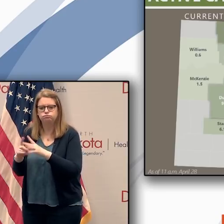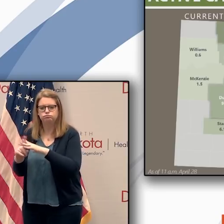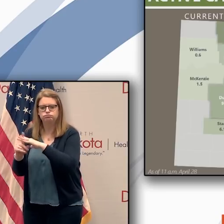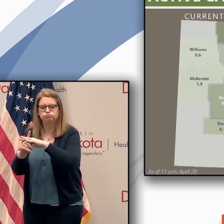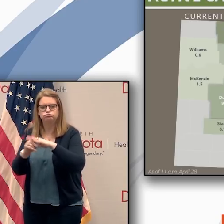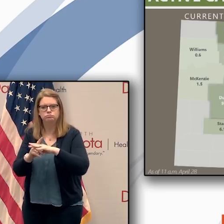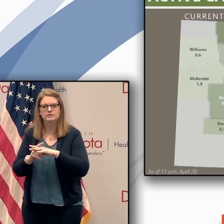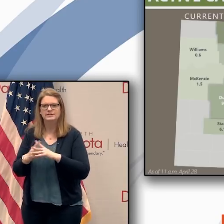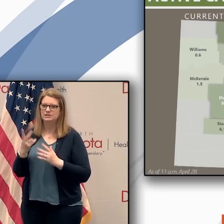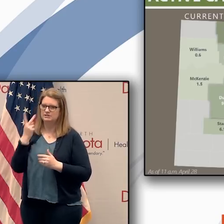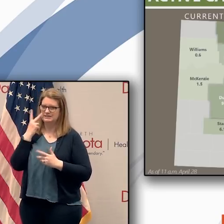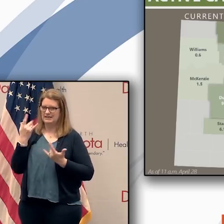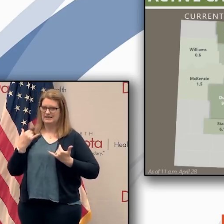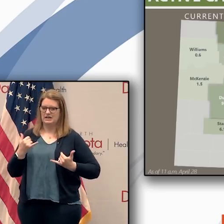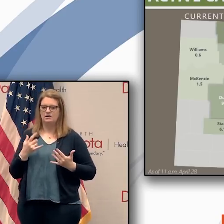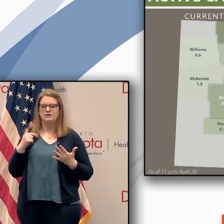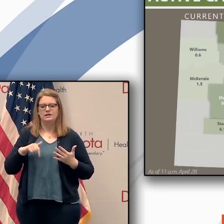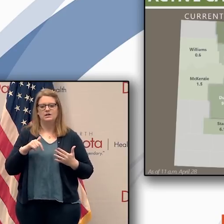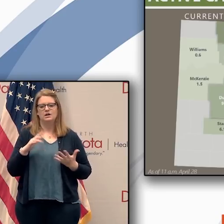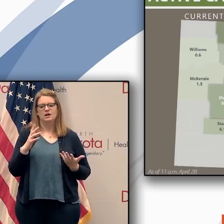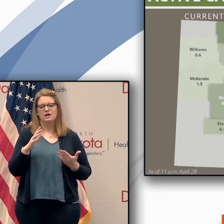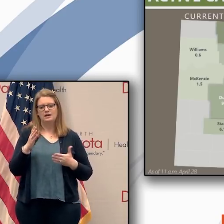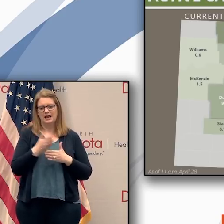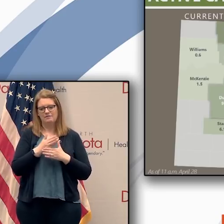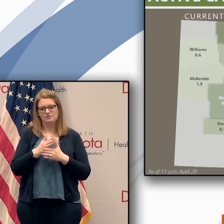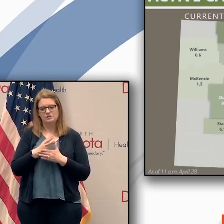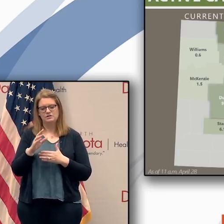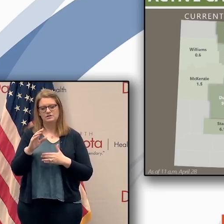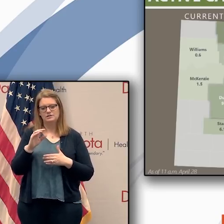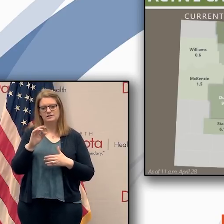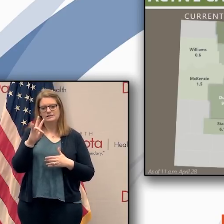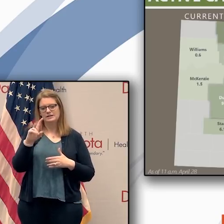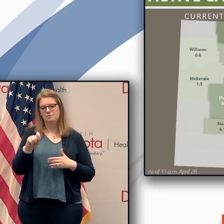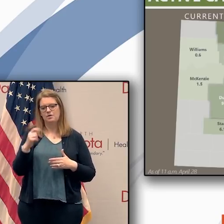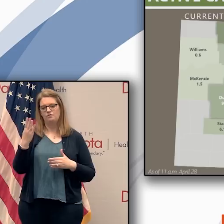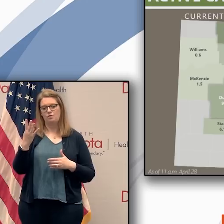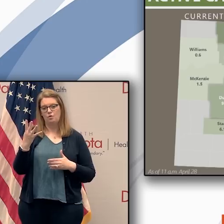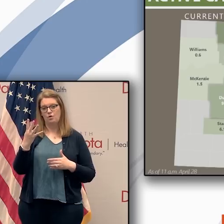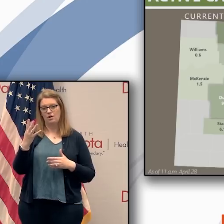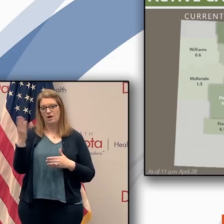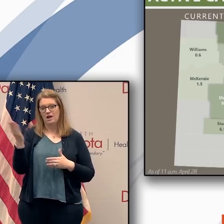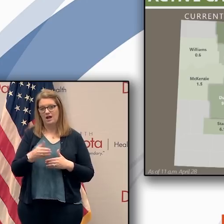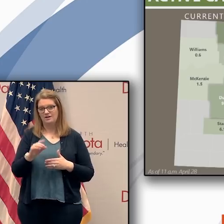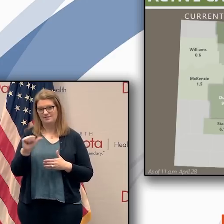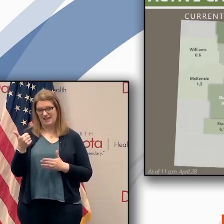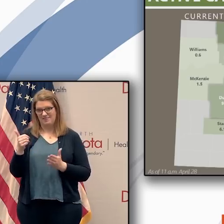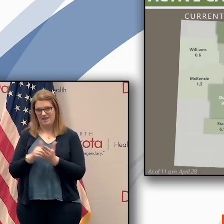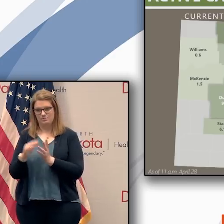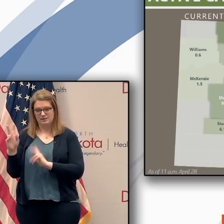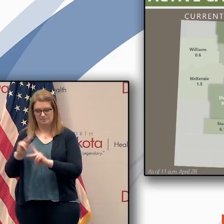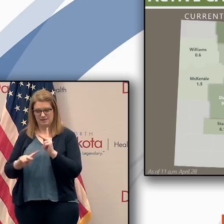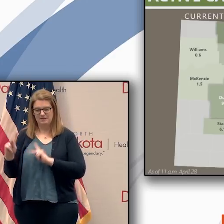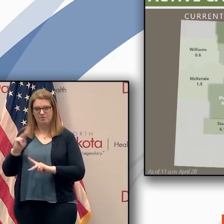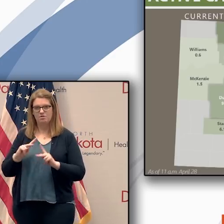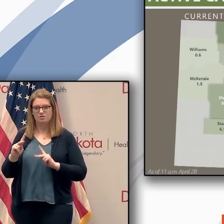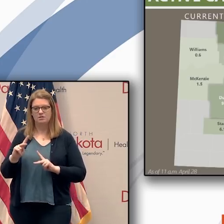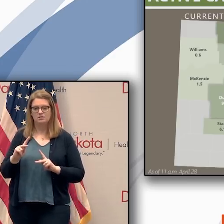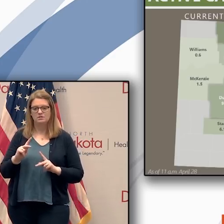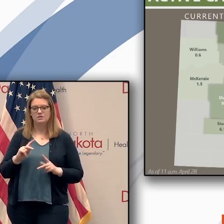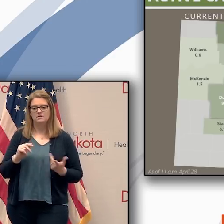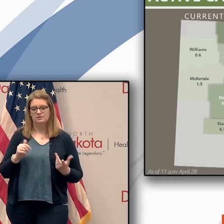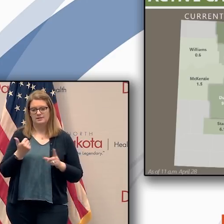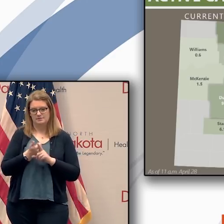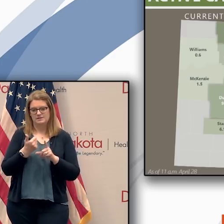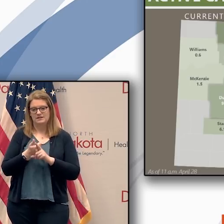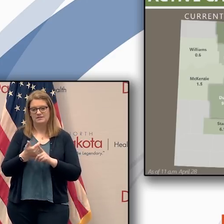shape here. On average in North Dakota, 7.4 out of every 10,000 people. Again, a very small number of people, but 7.4 out of